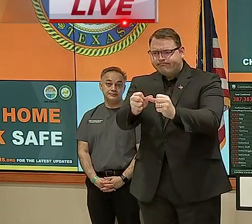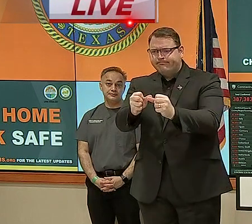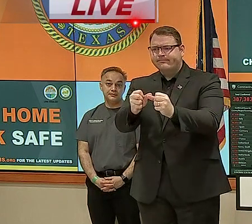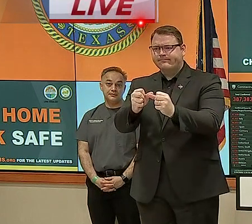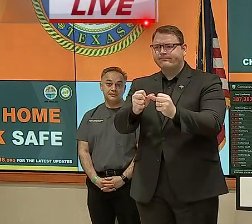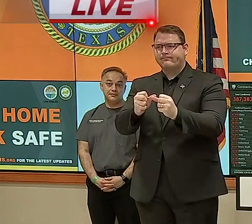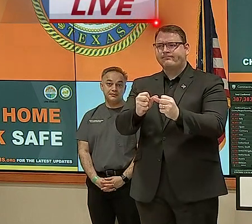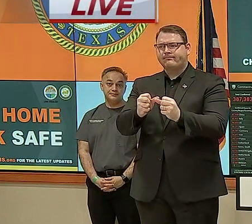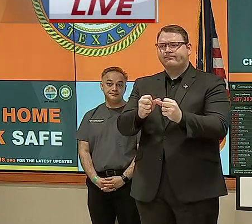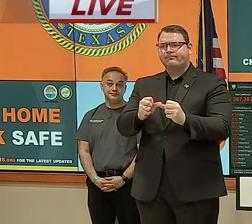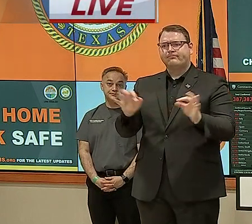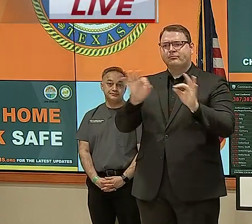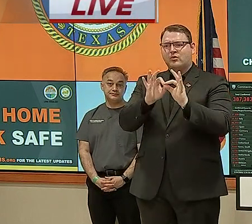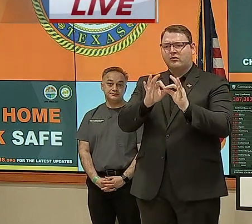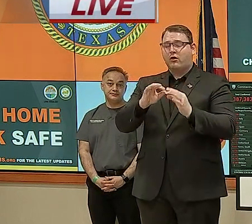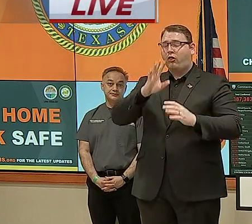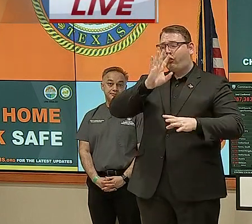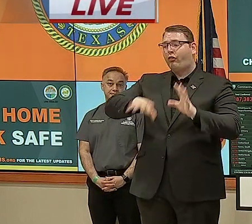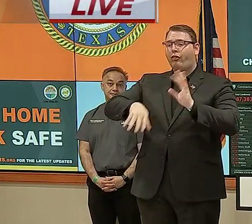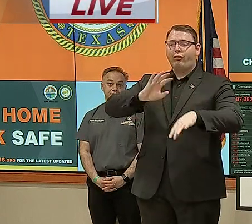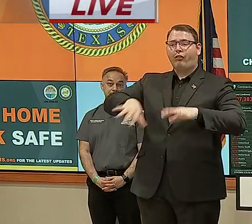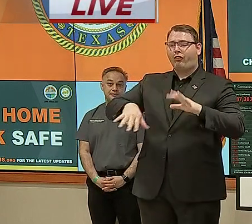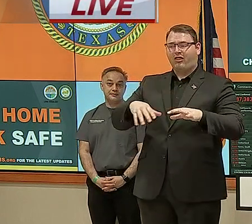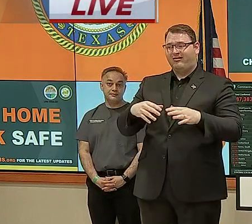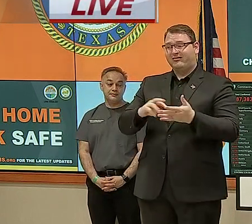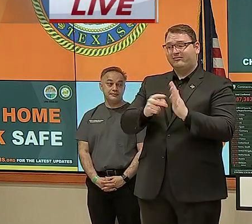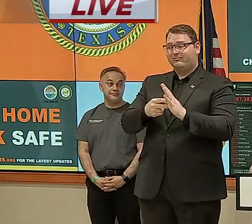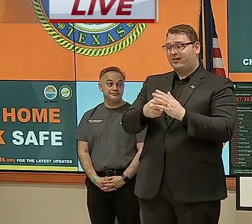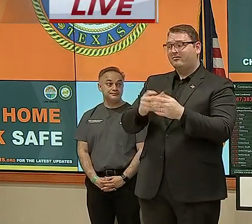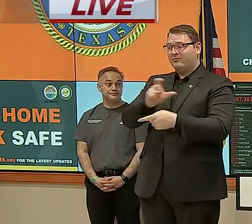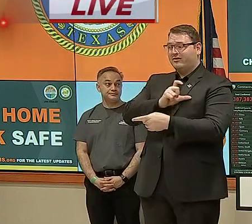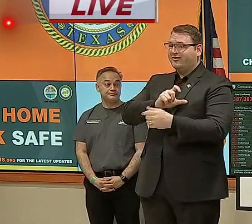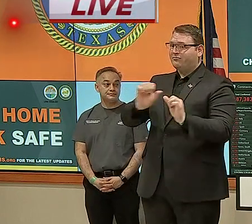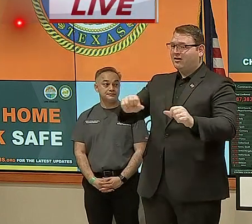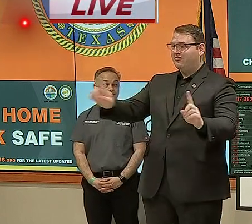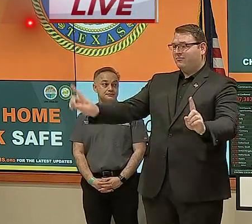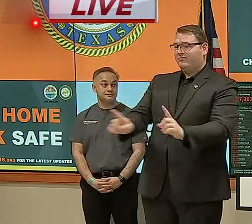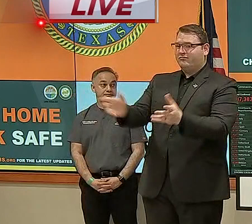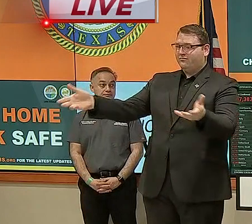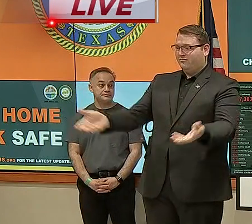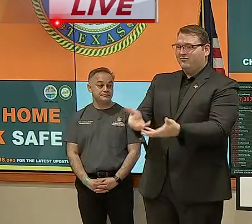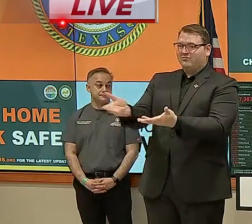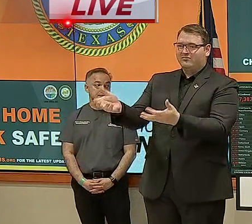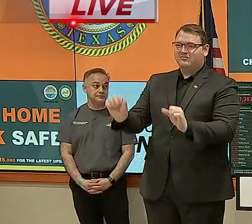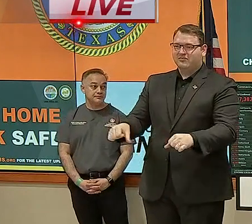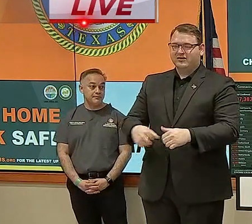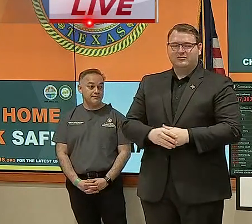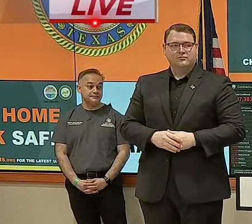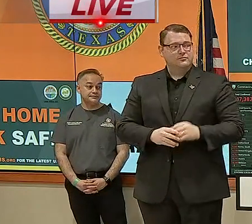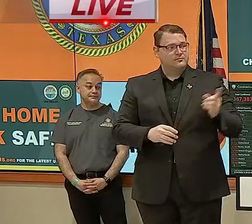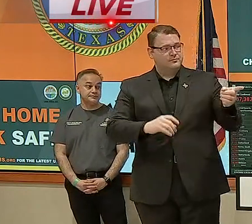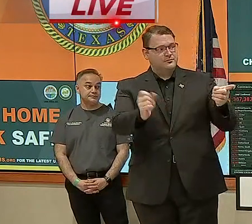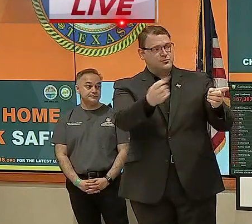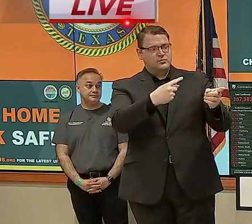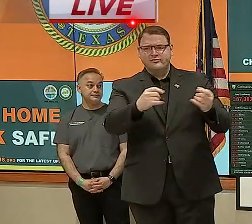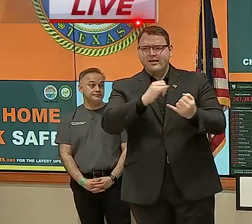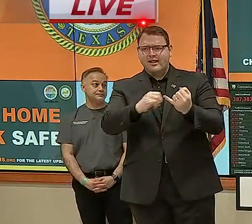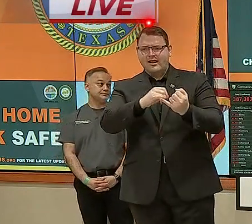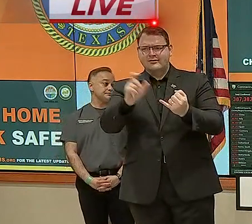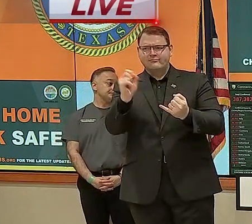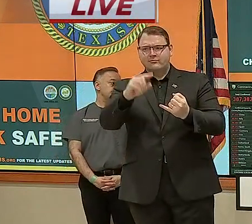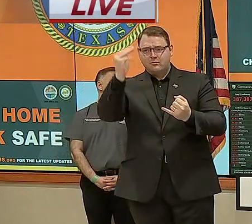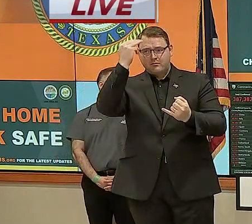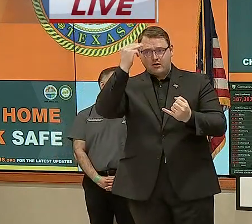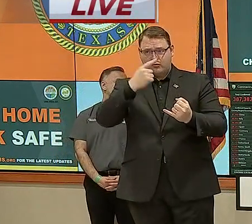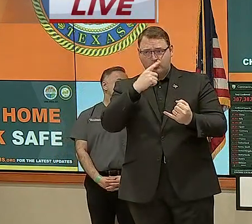the parks because they are asking that you remain within social distancing guidelines here. We're going to listen in. If you've